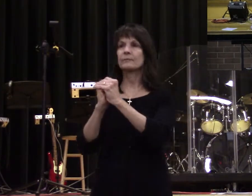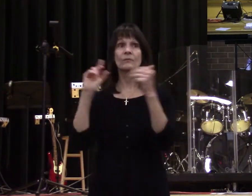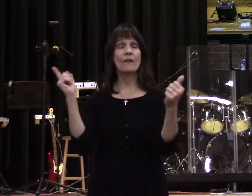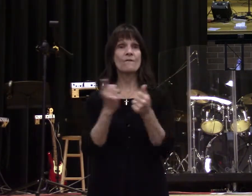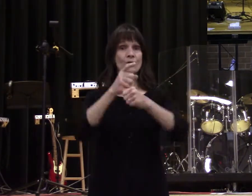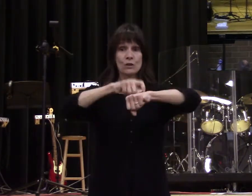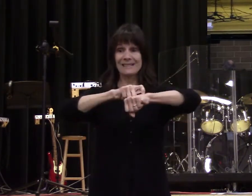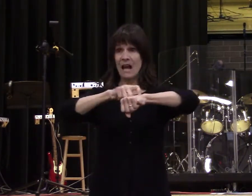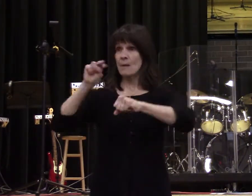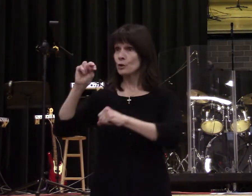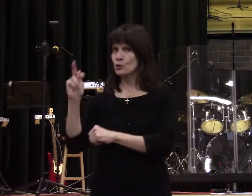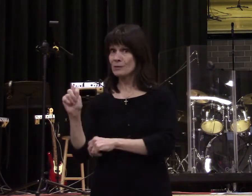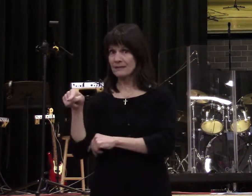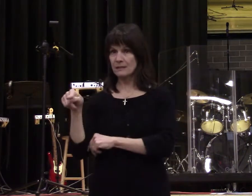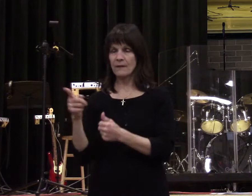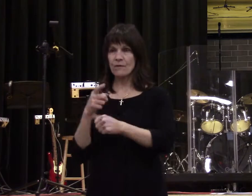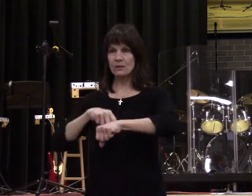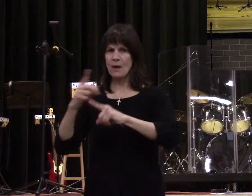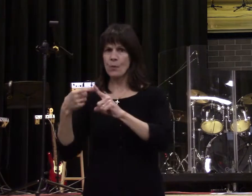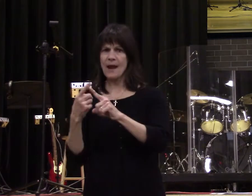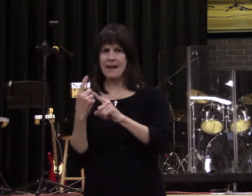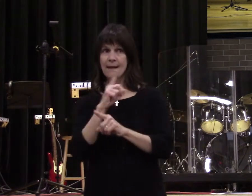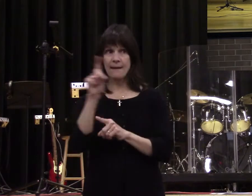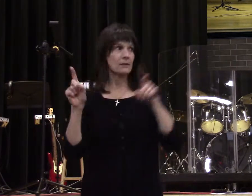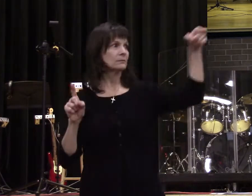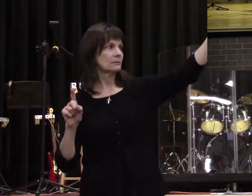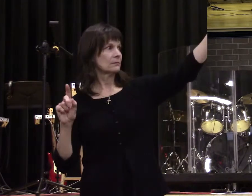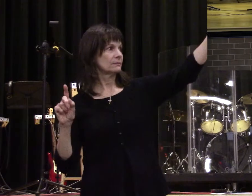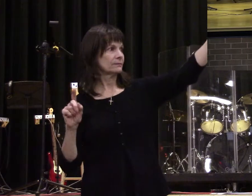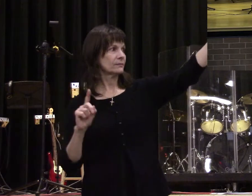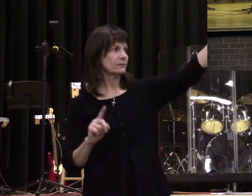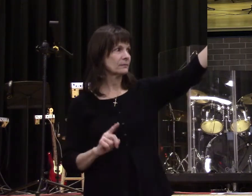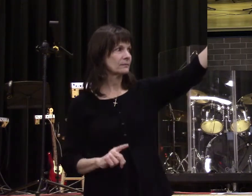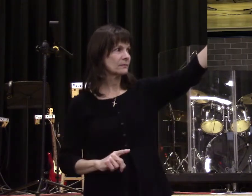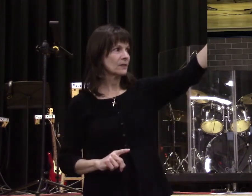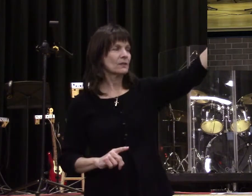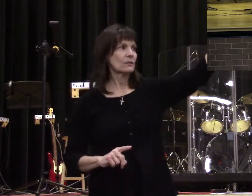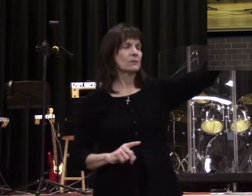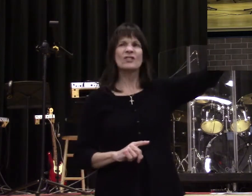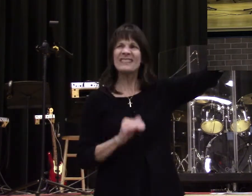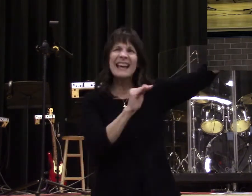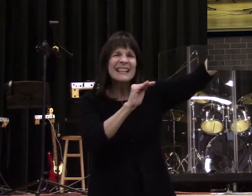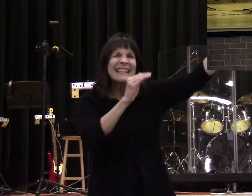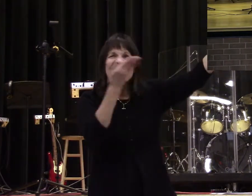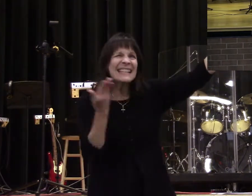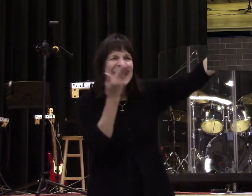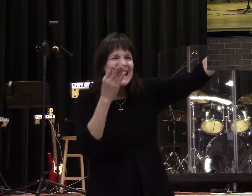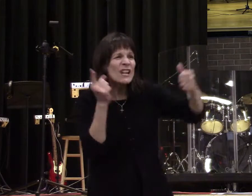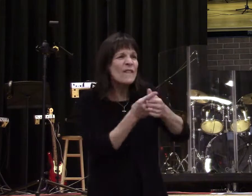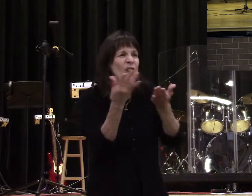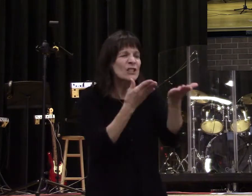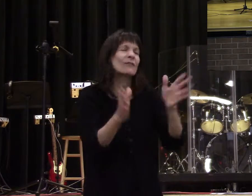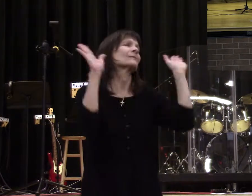time worship? You got it, Alexandra? Yeah. When? Were you here first service? You heard him first service. Tell